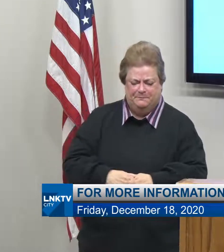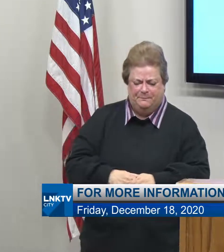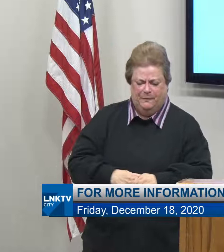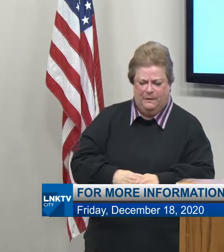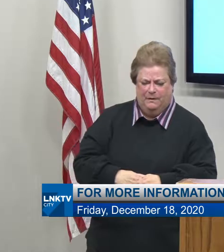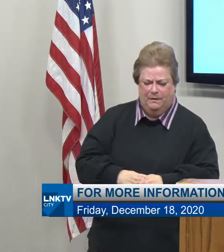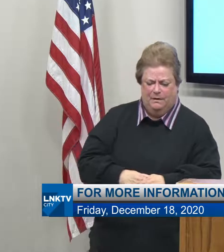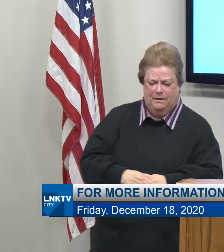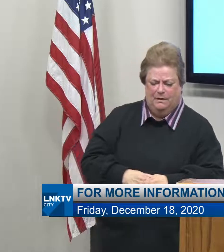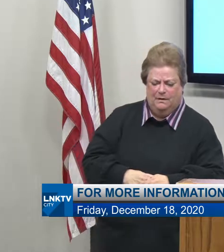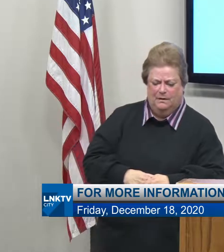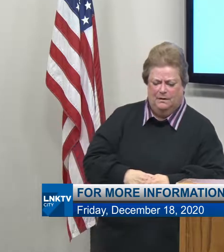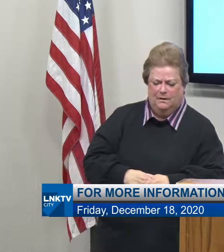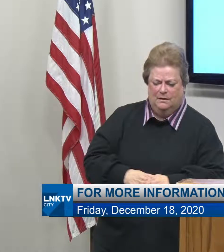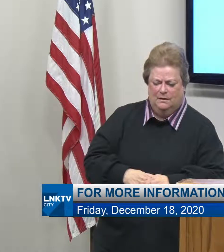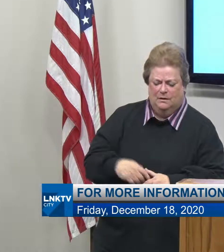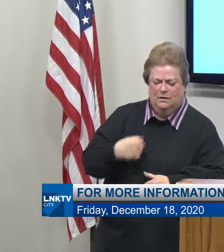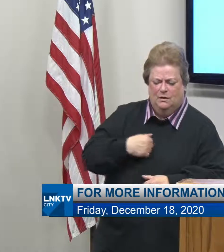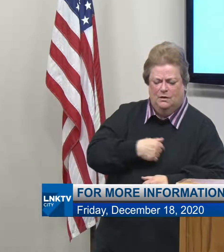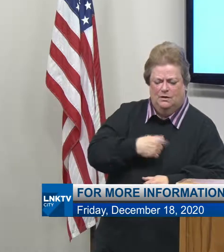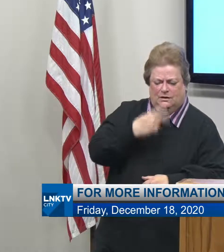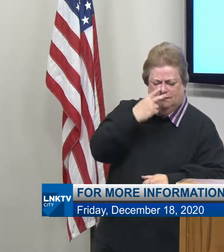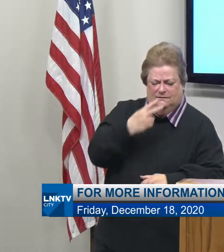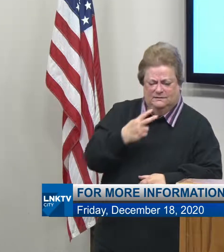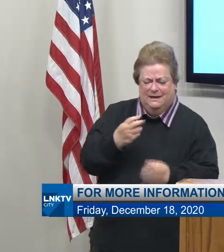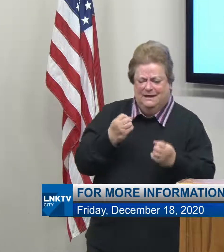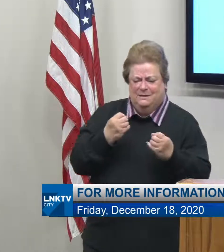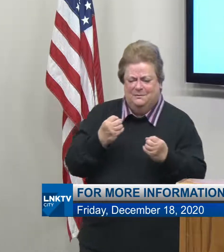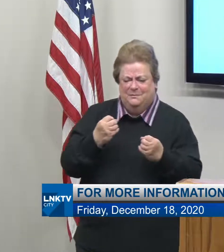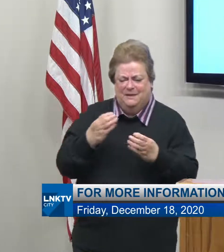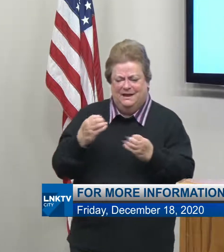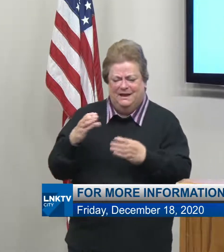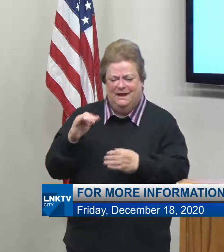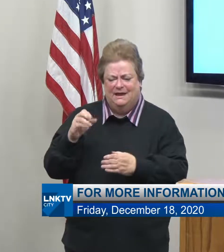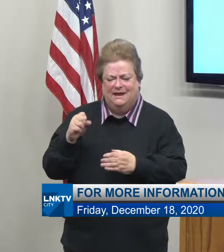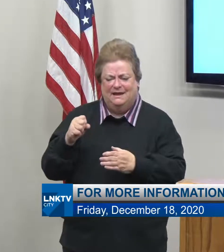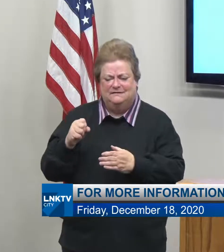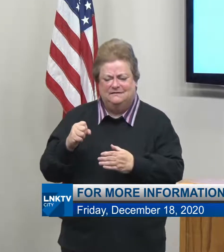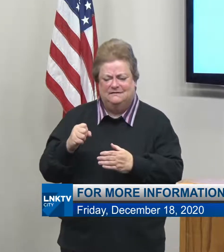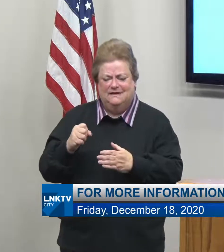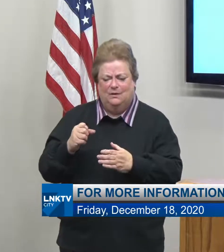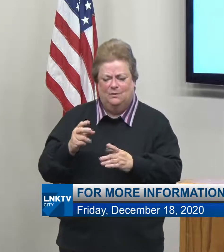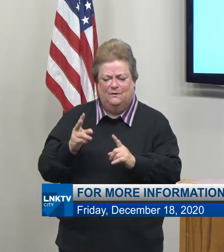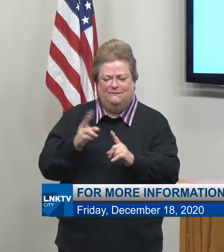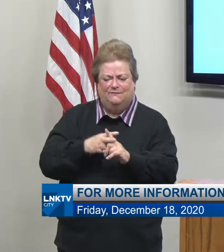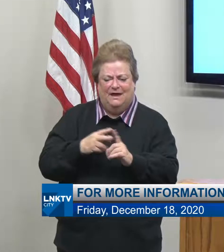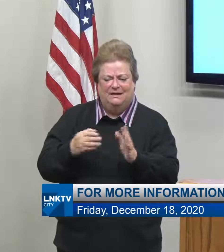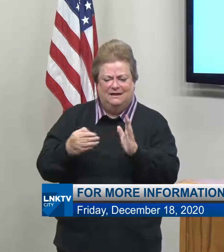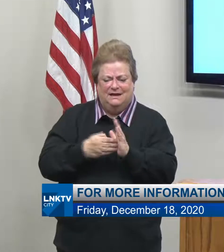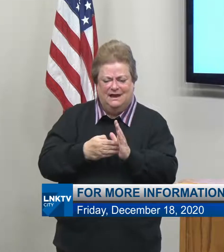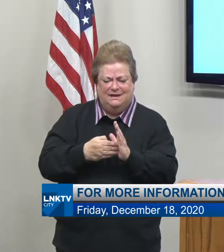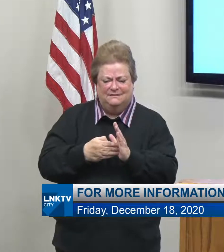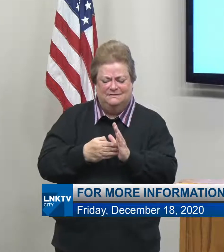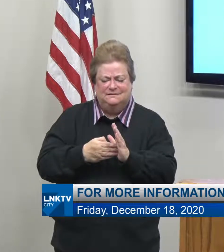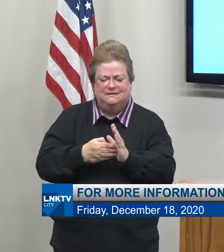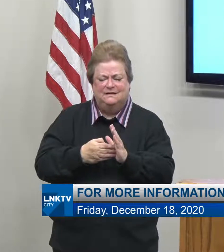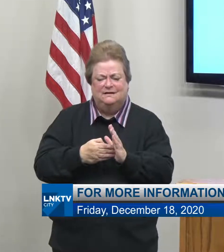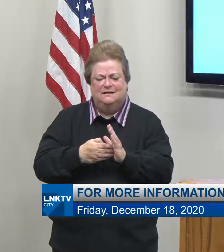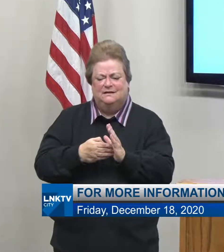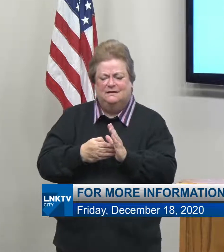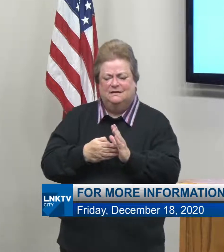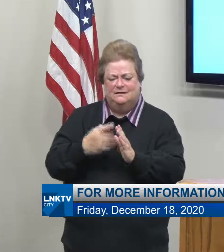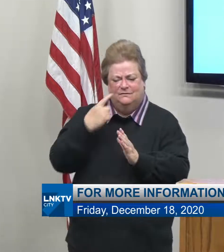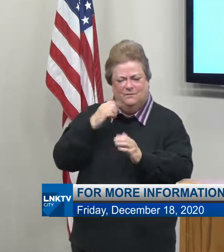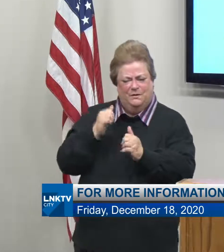We saw that there have been quite a few cases filed against establishments for violating the DHMs over the past